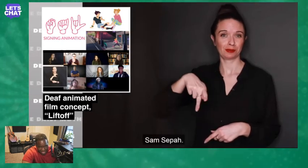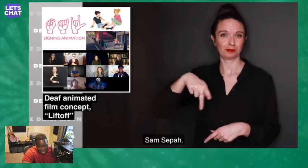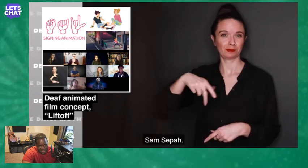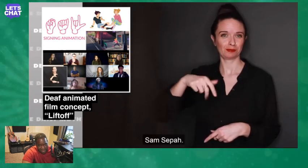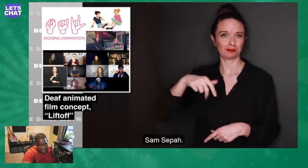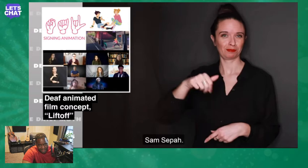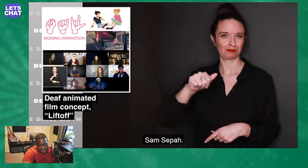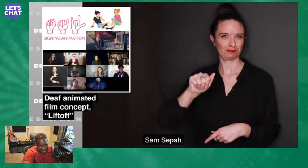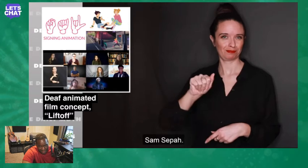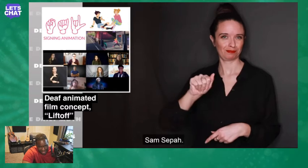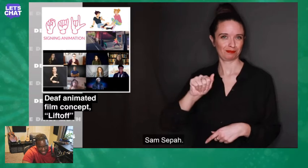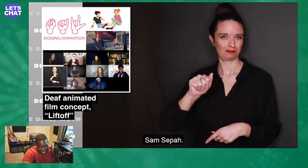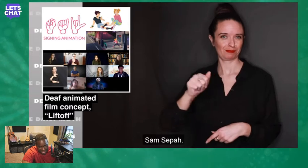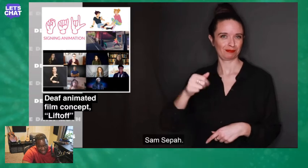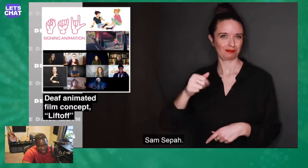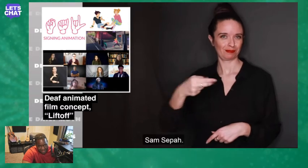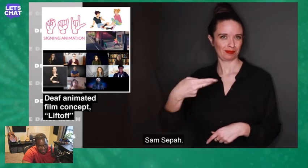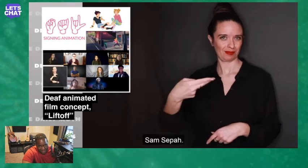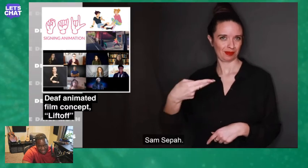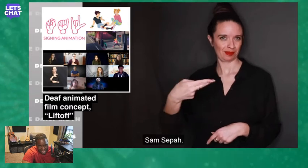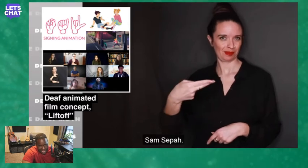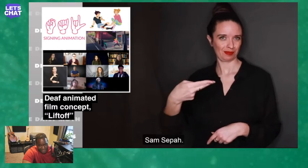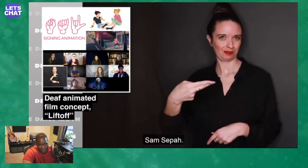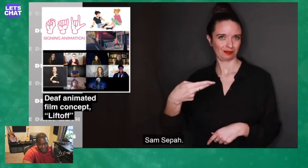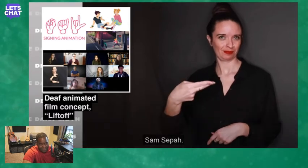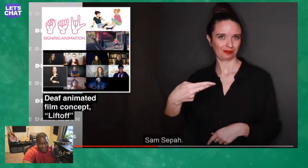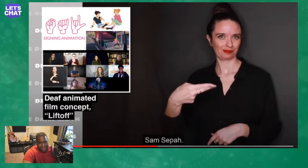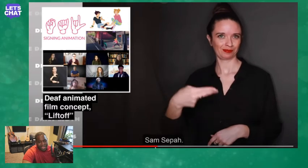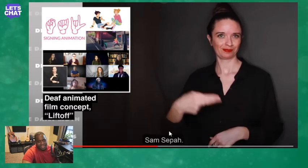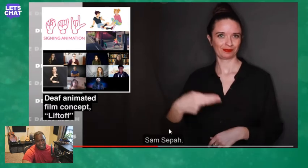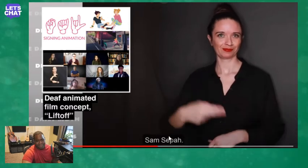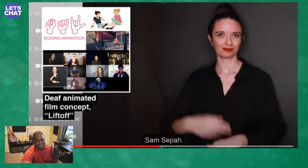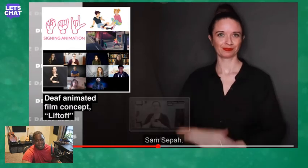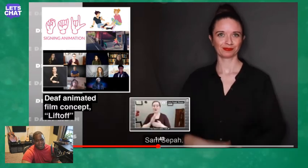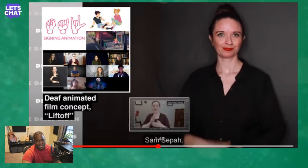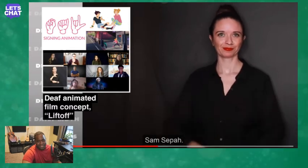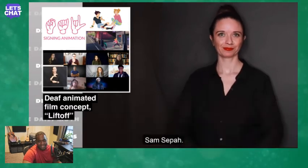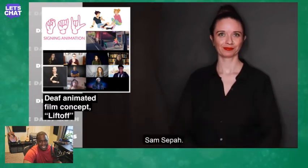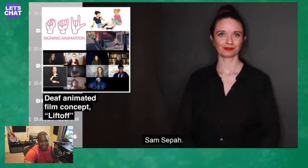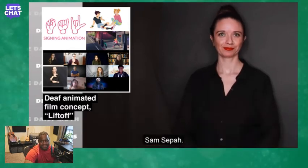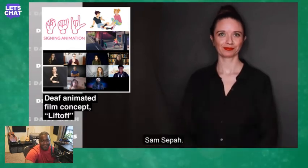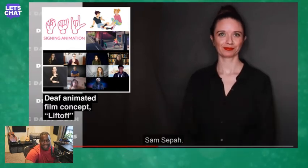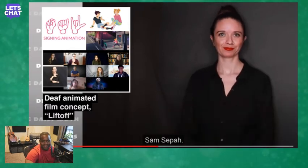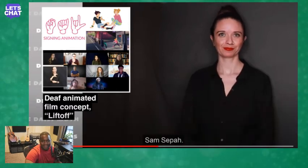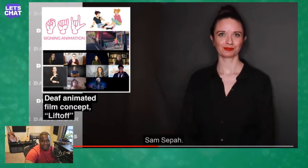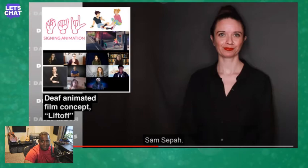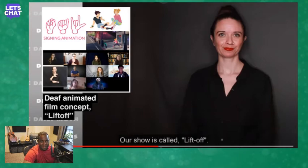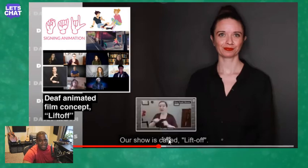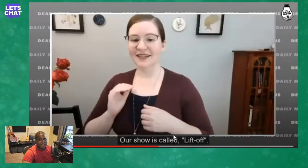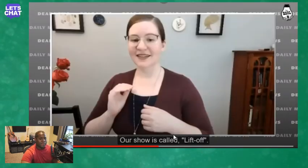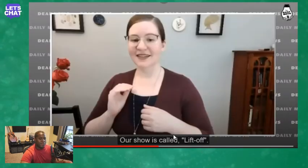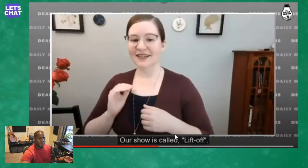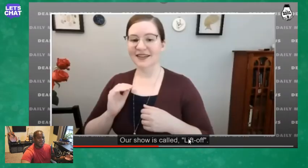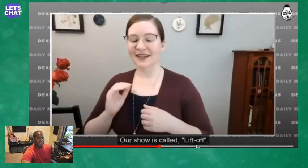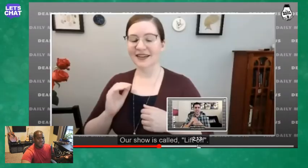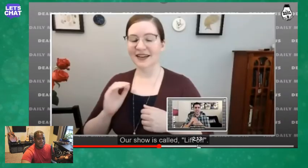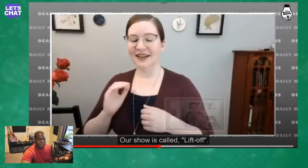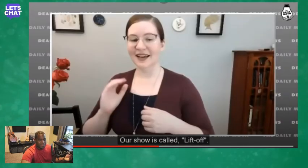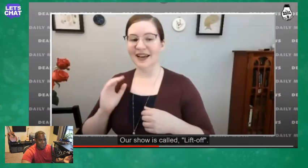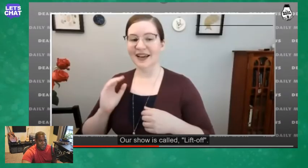P A H Sapa Sapa Sam Sapa. Okay,